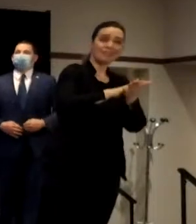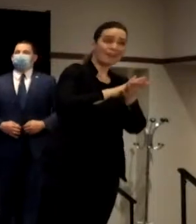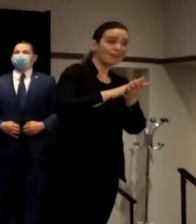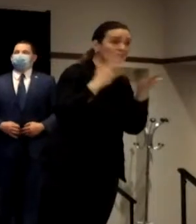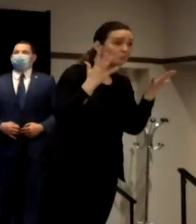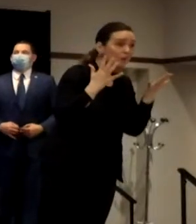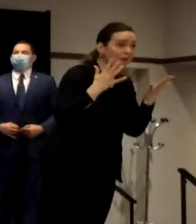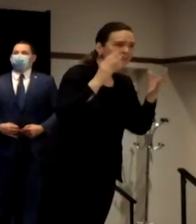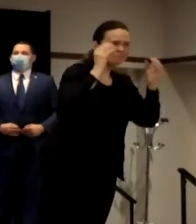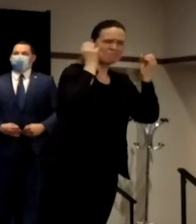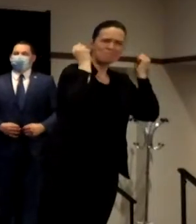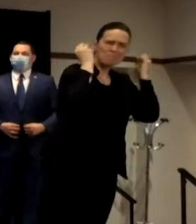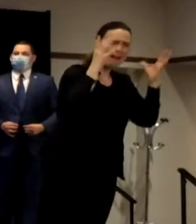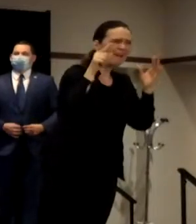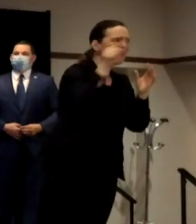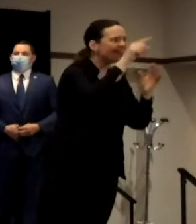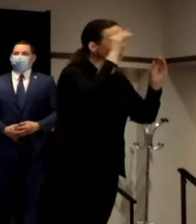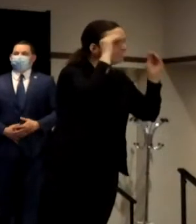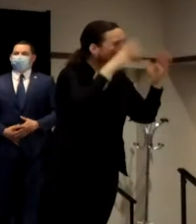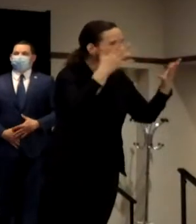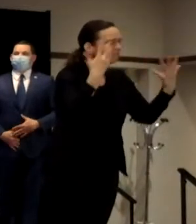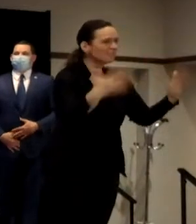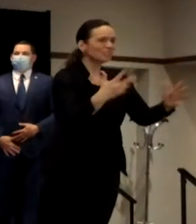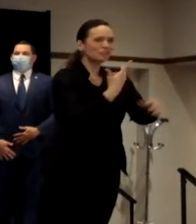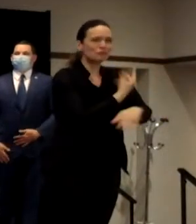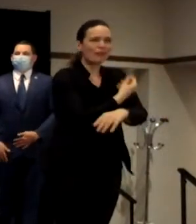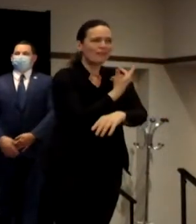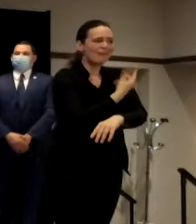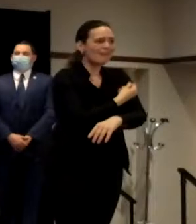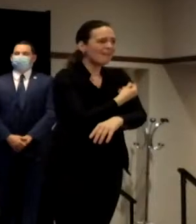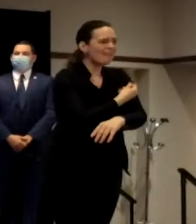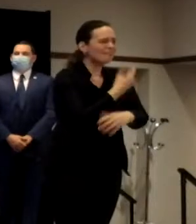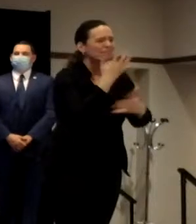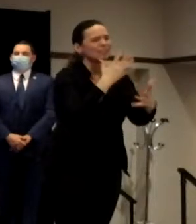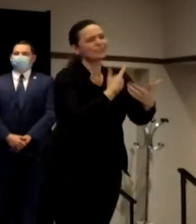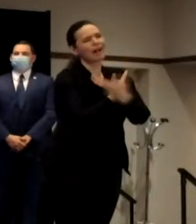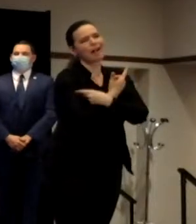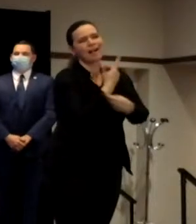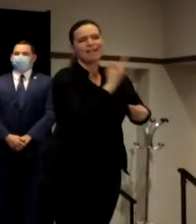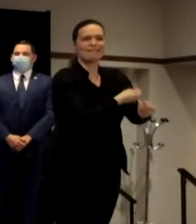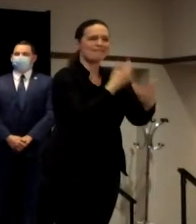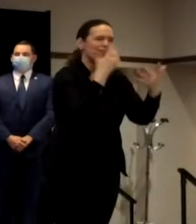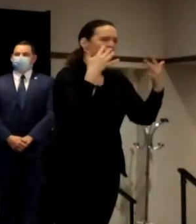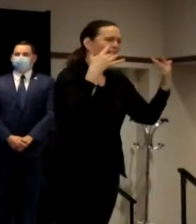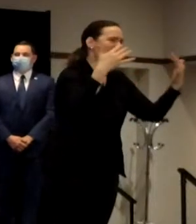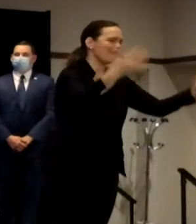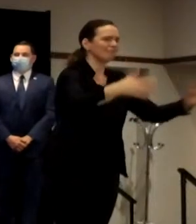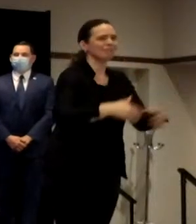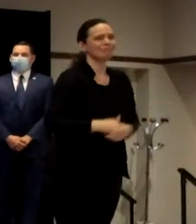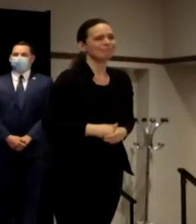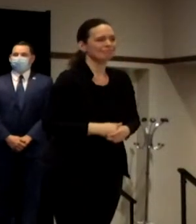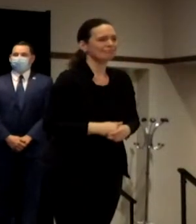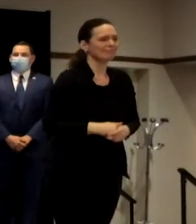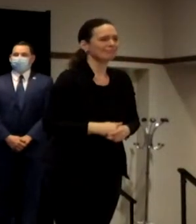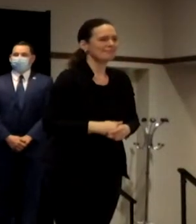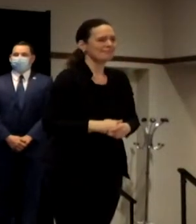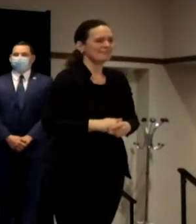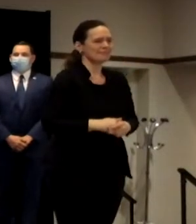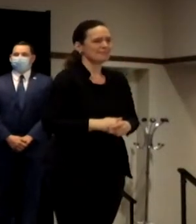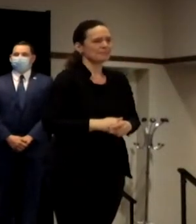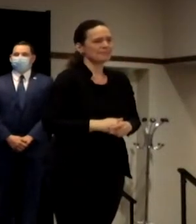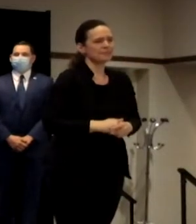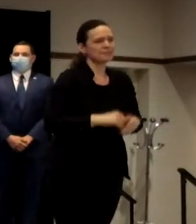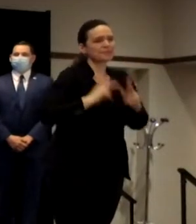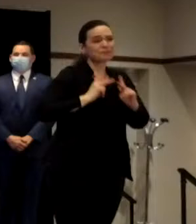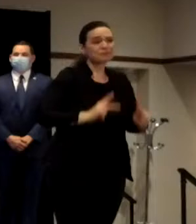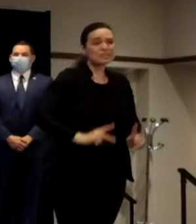teachers are vaccinated and continue to be vaccinated in the future. Physical barriers, such as